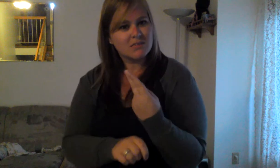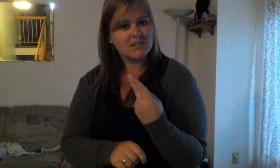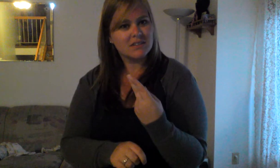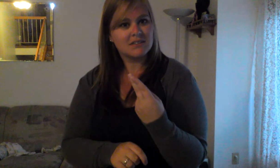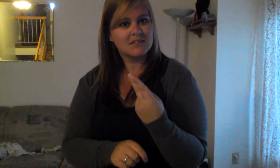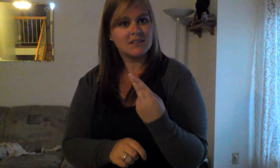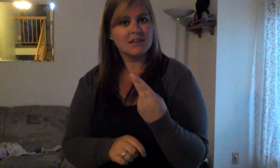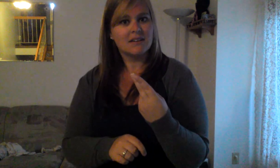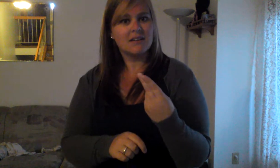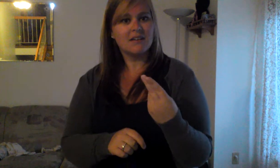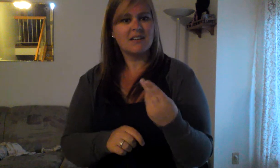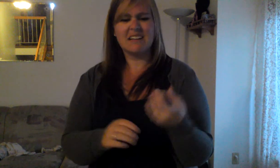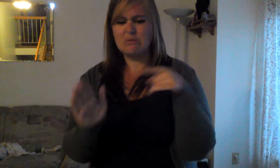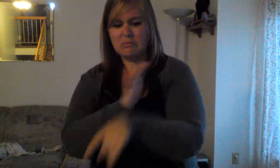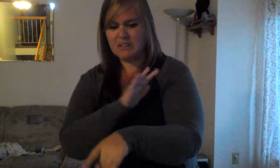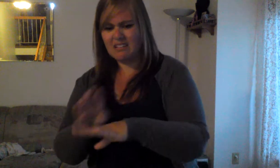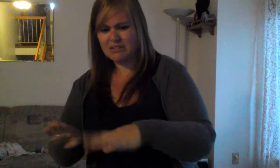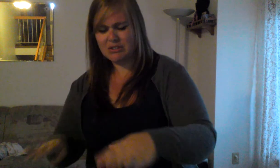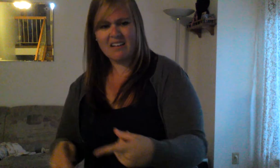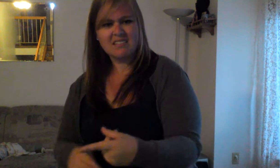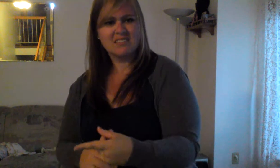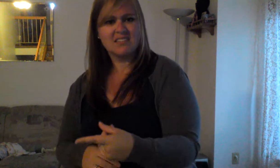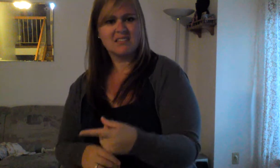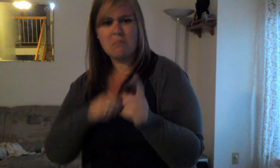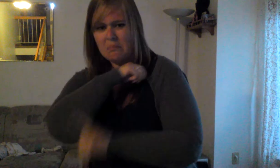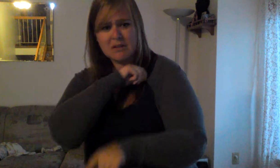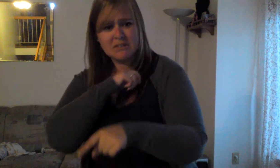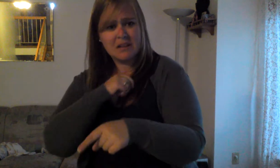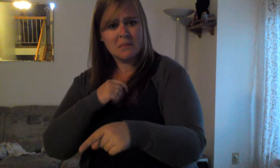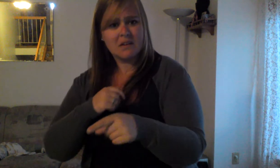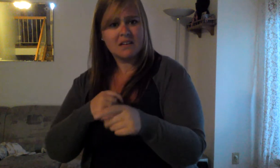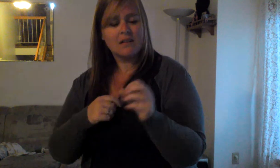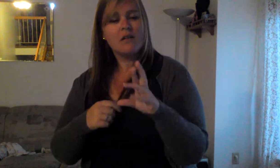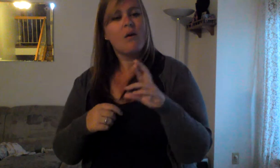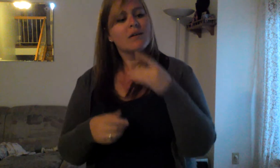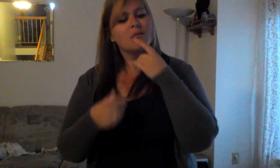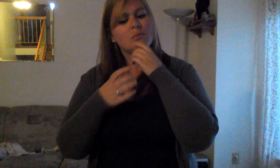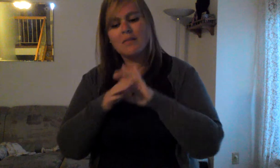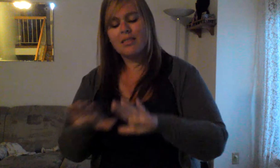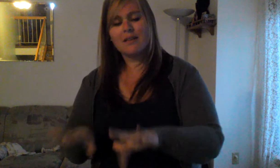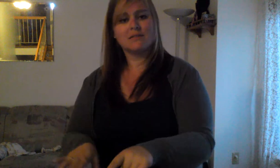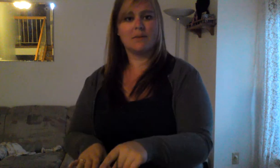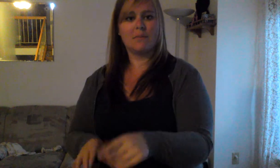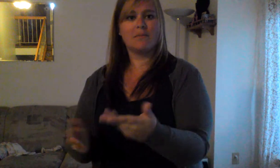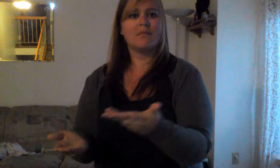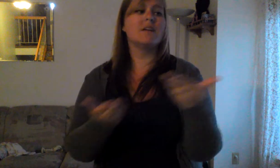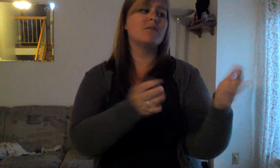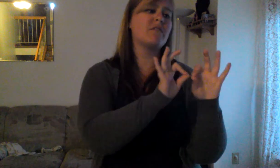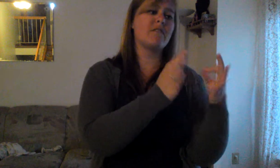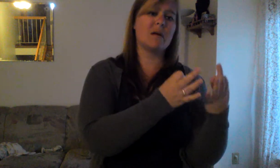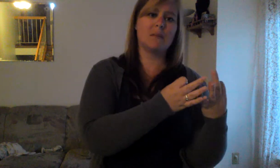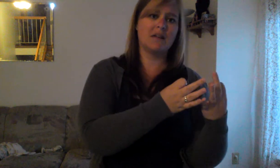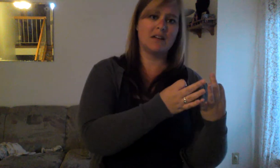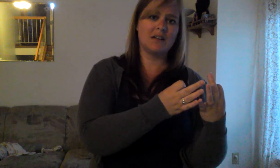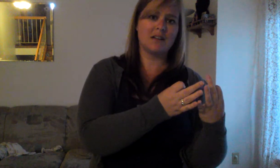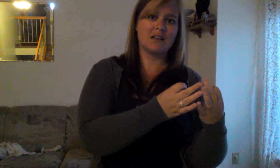exact wrath upon the child? Or do you wanna take that power and make that child a blessing to another family? Or make a family a blessing to that